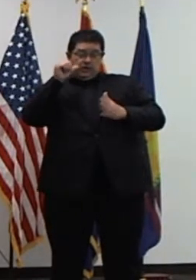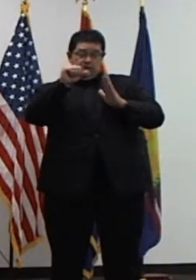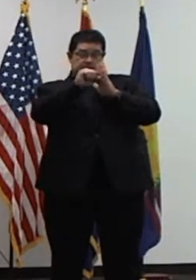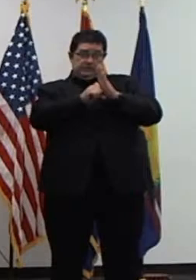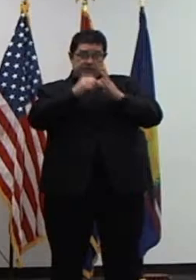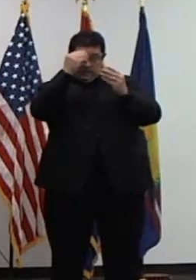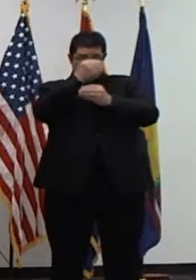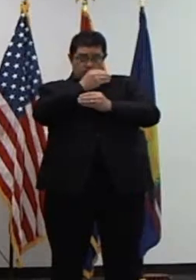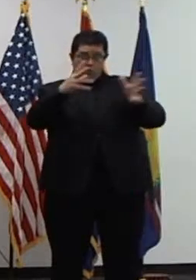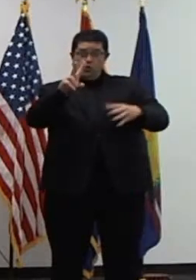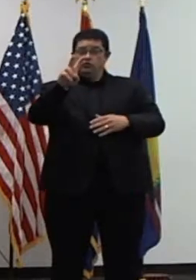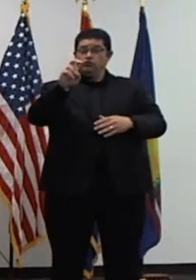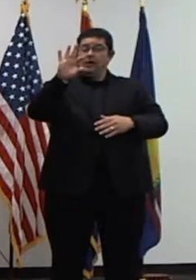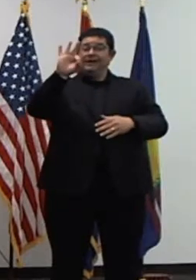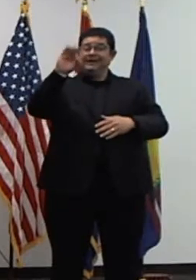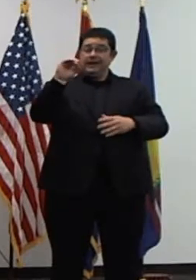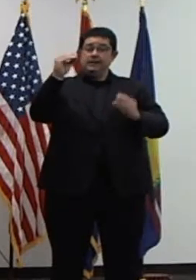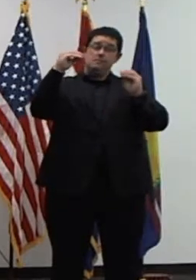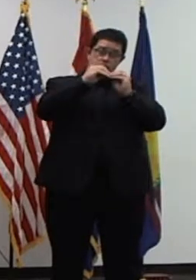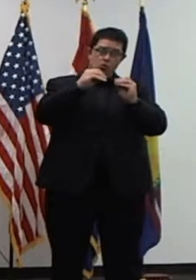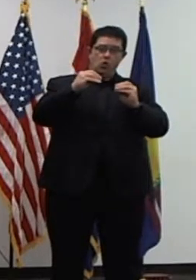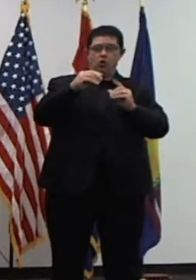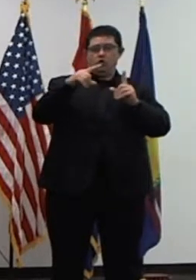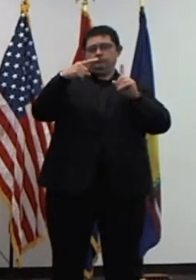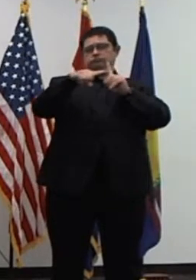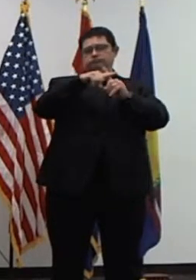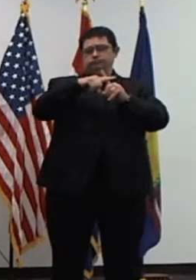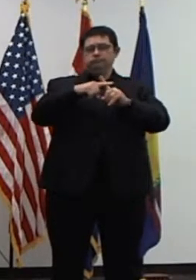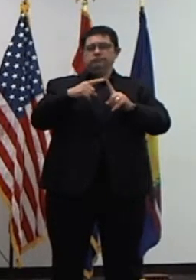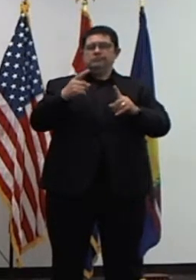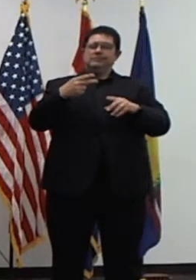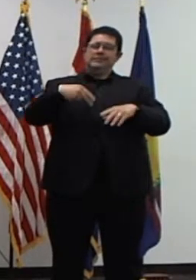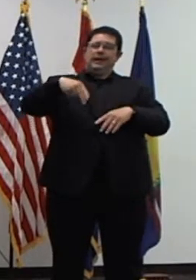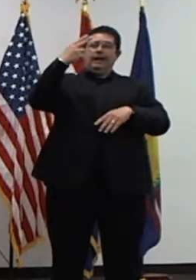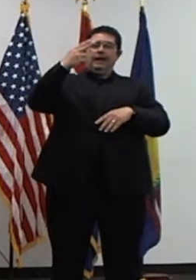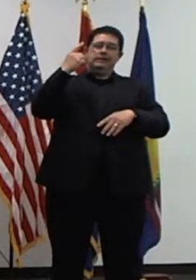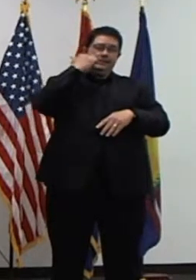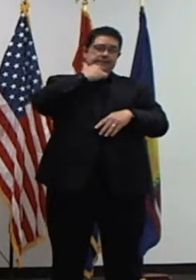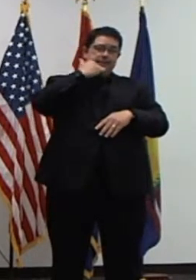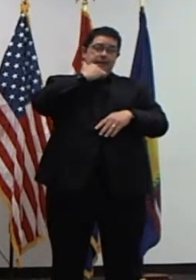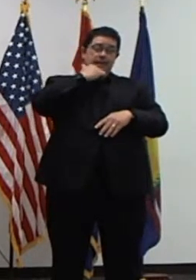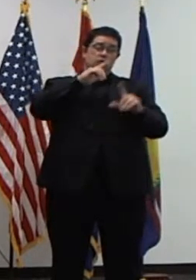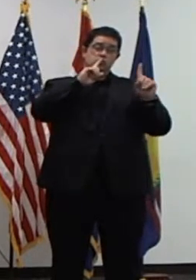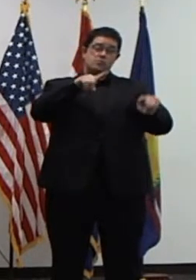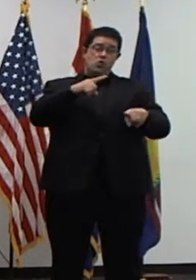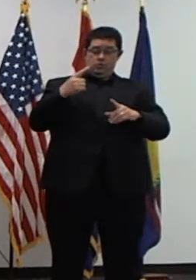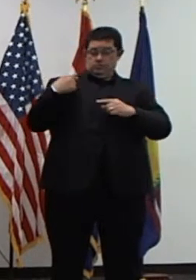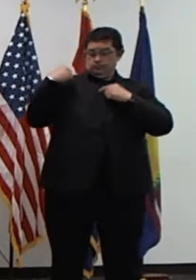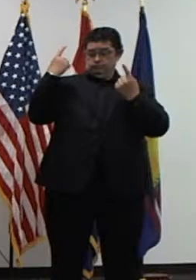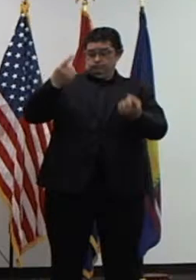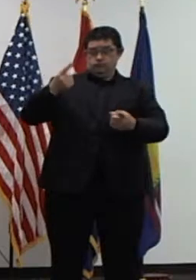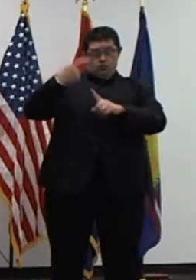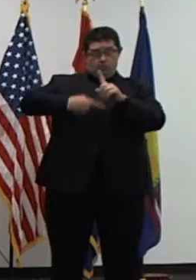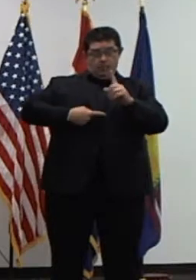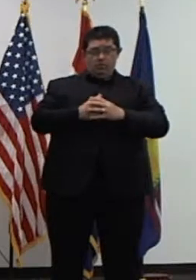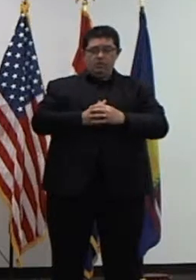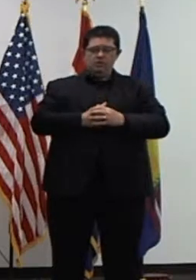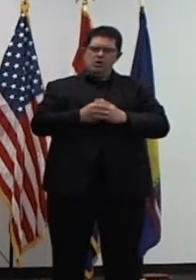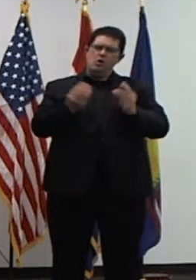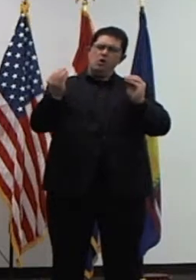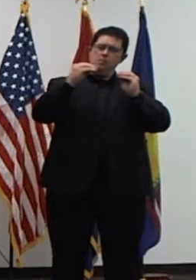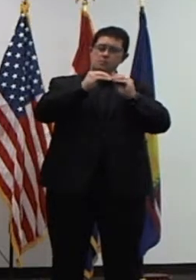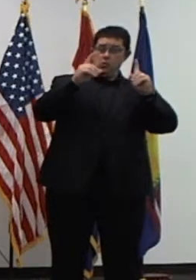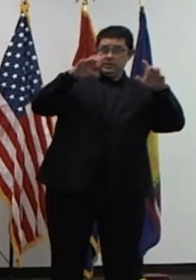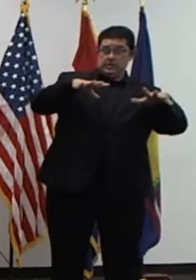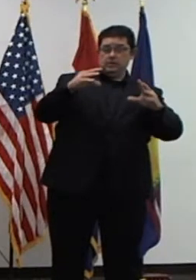new cases of COVID-19, the highest daily report in more than a month. The more we test, the more positive results we will